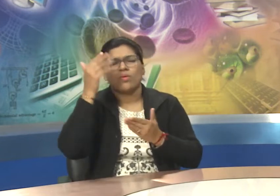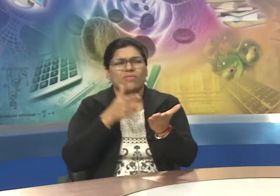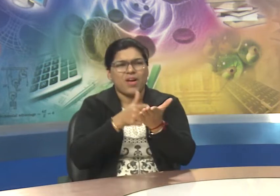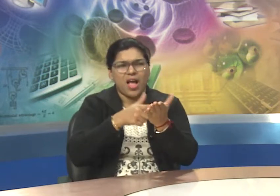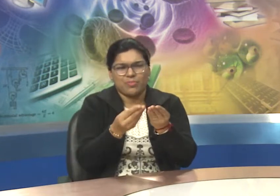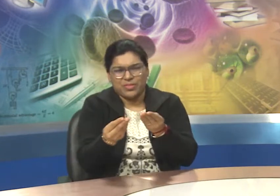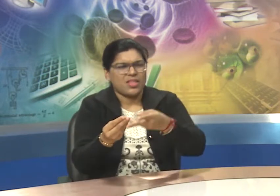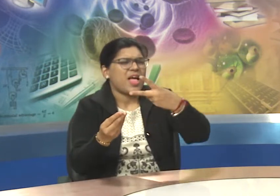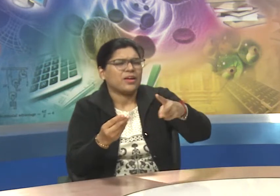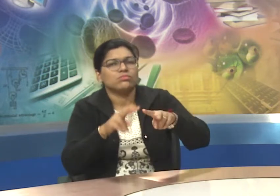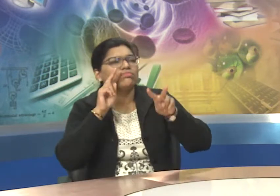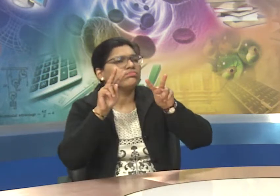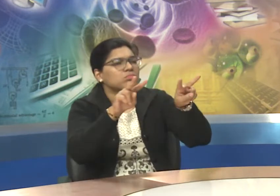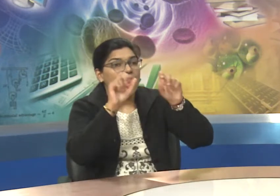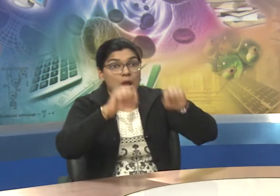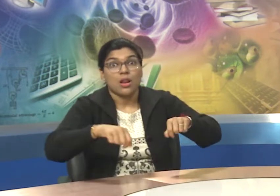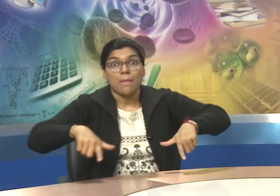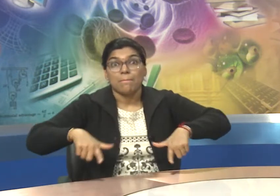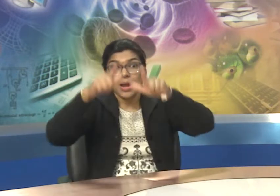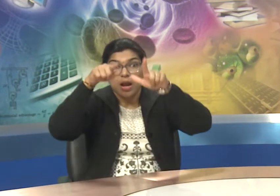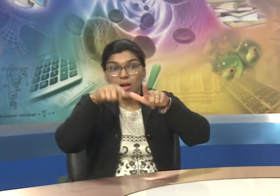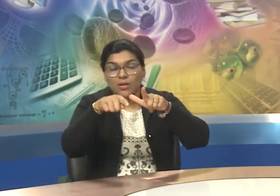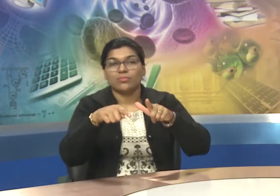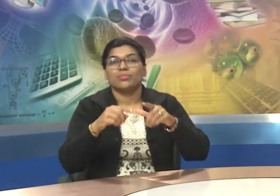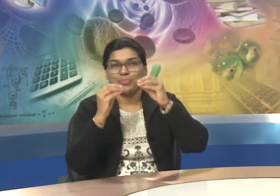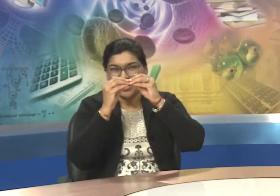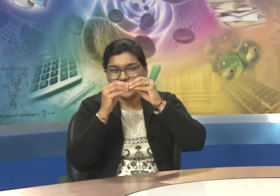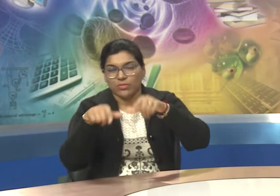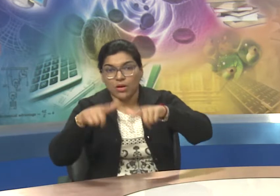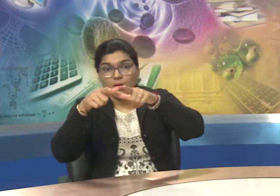At present, it is commonly seen